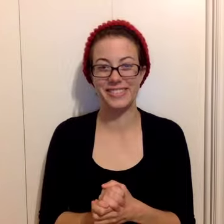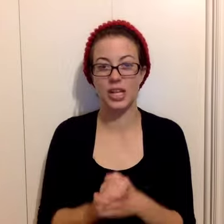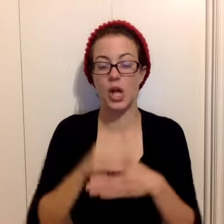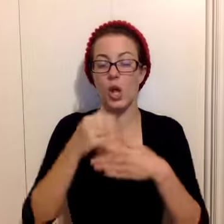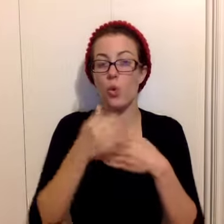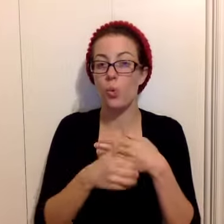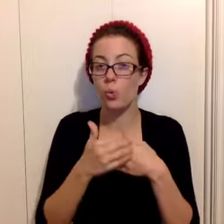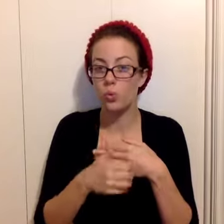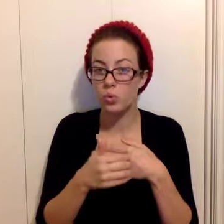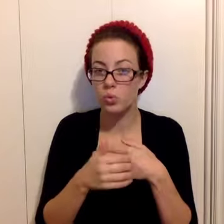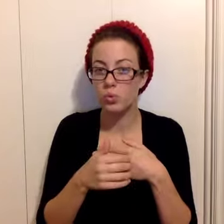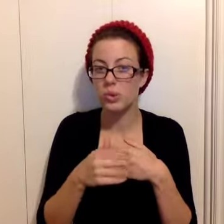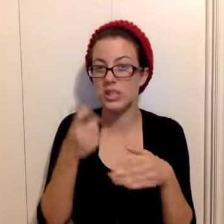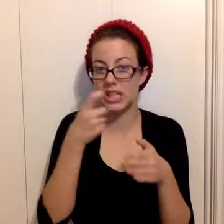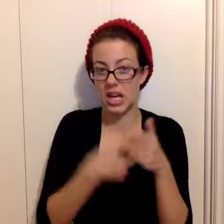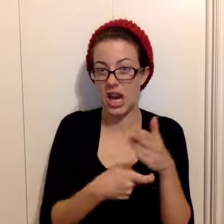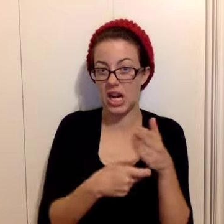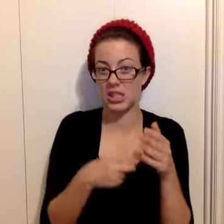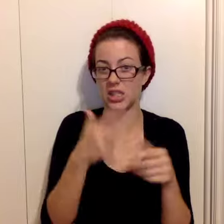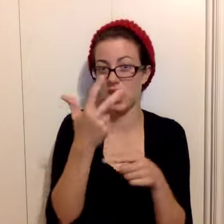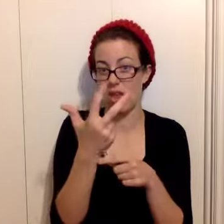cost $3 per square foot,